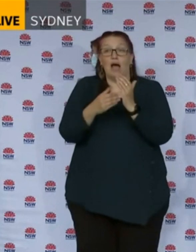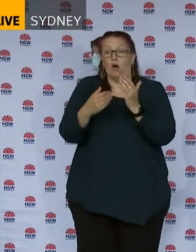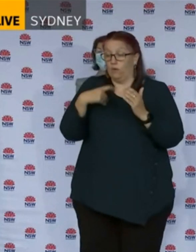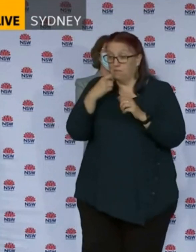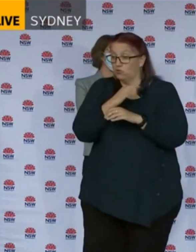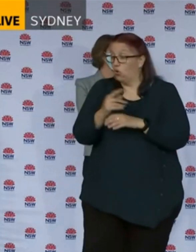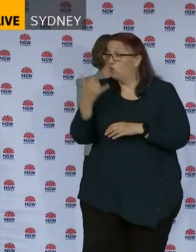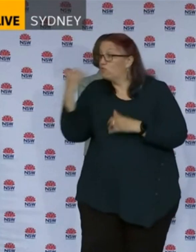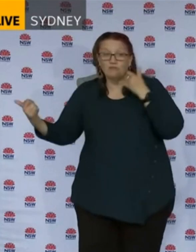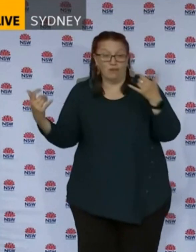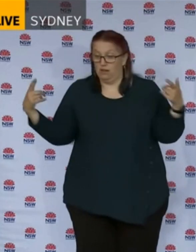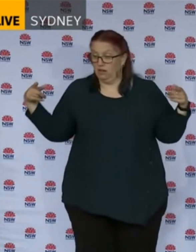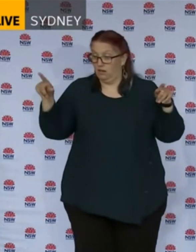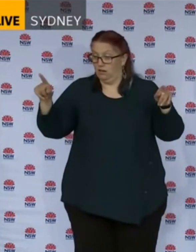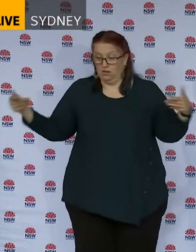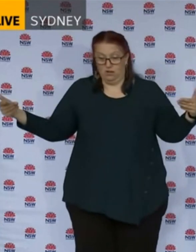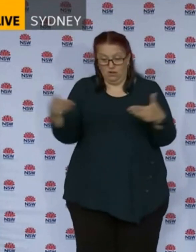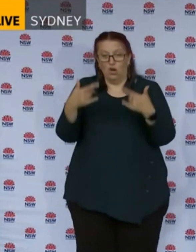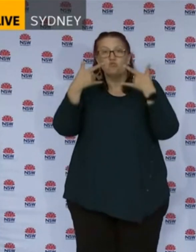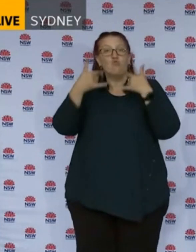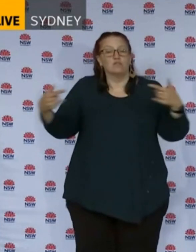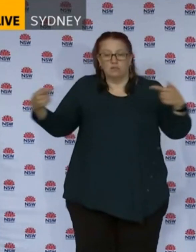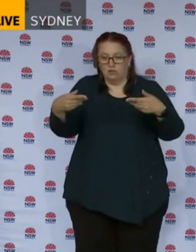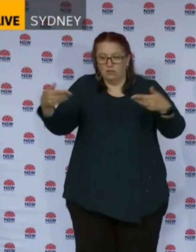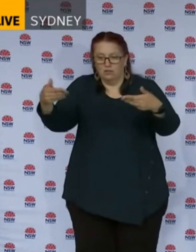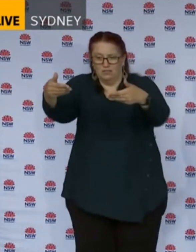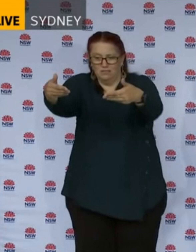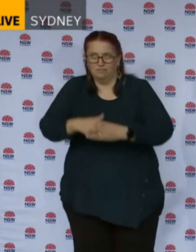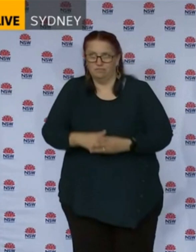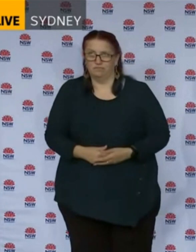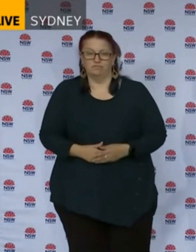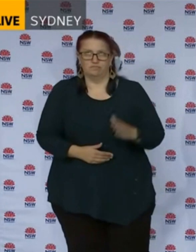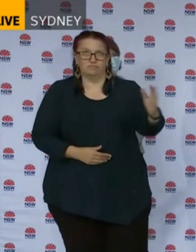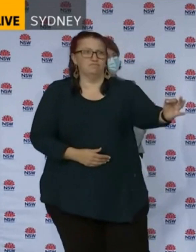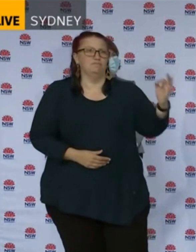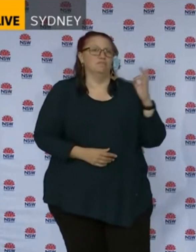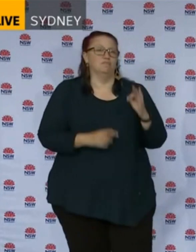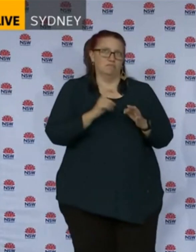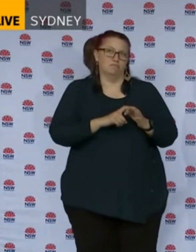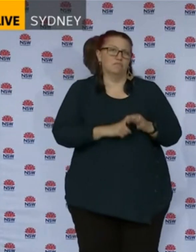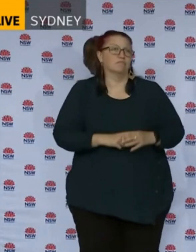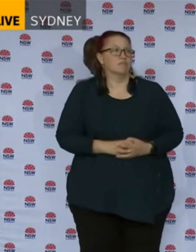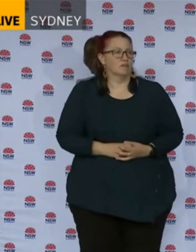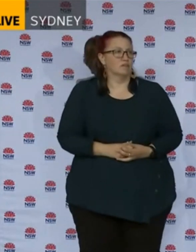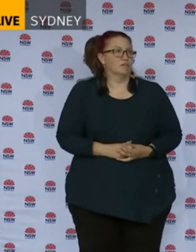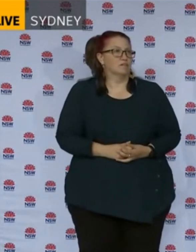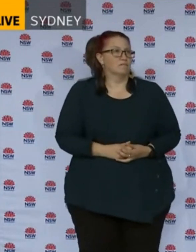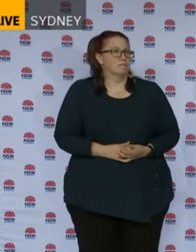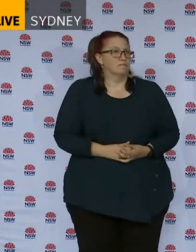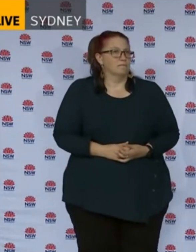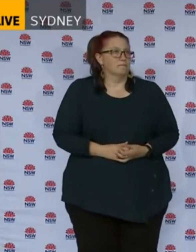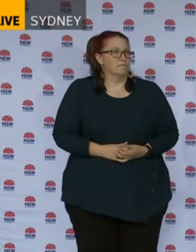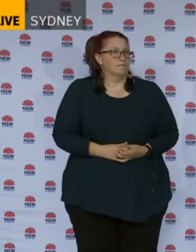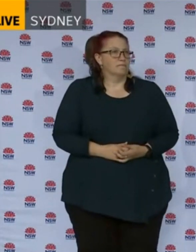reconciling, and to date no one's raised an issue that there's been a misclassification of anyone else. Sorry, it sounds like you just said that people have texted you.